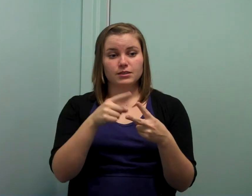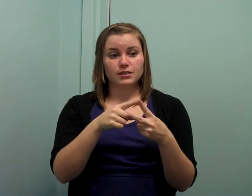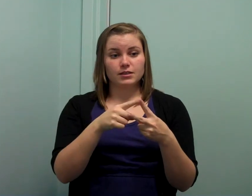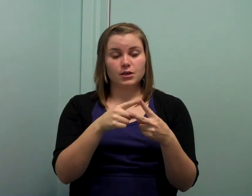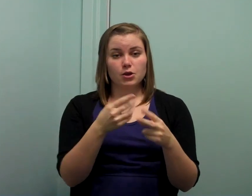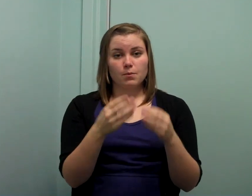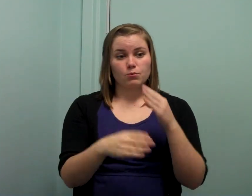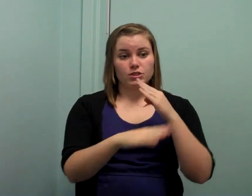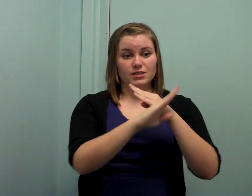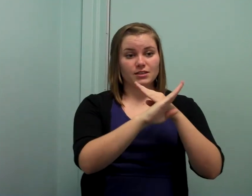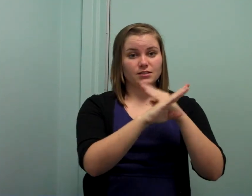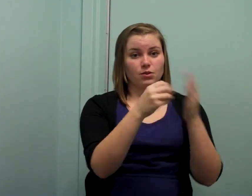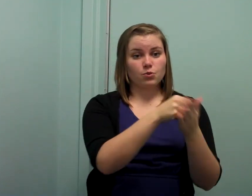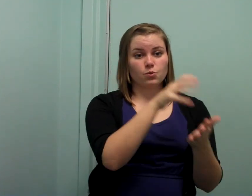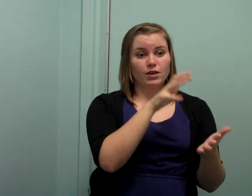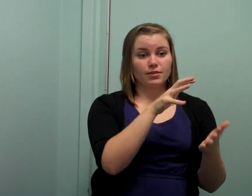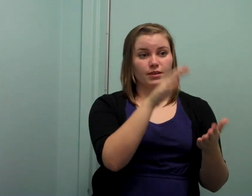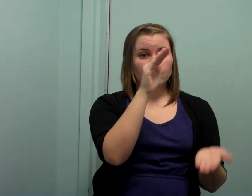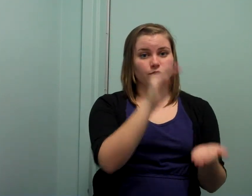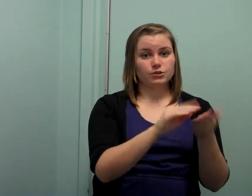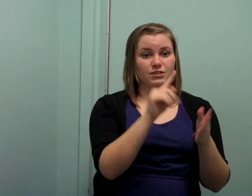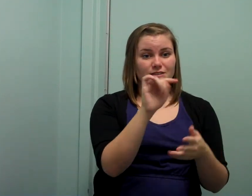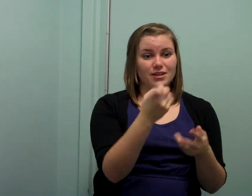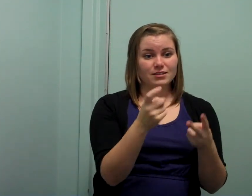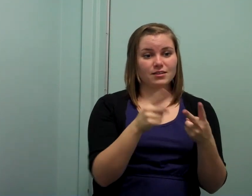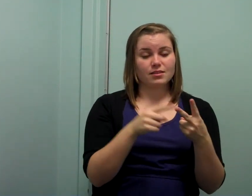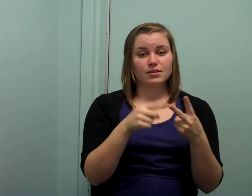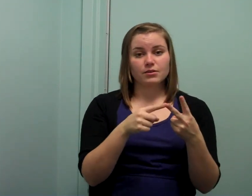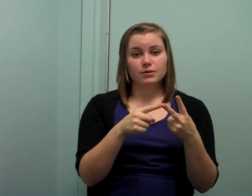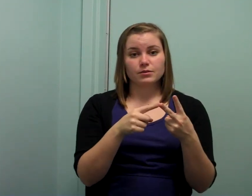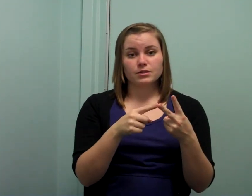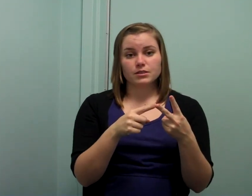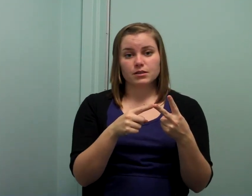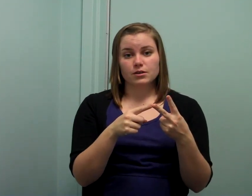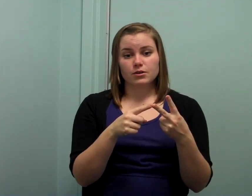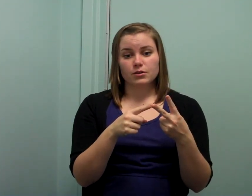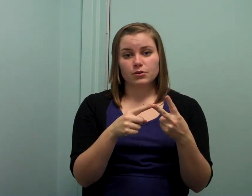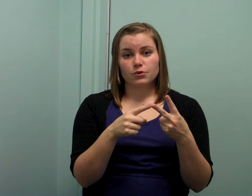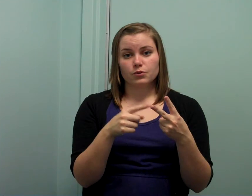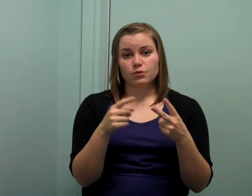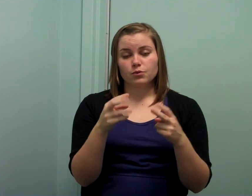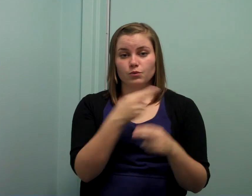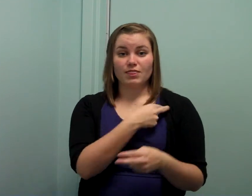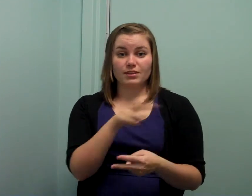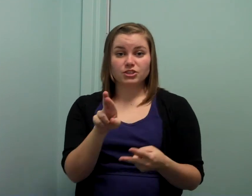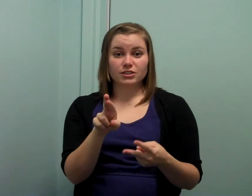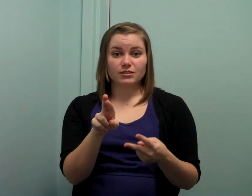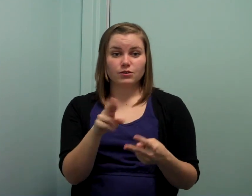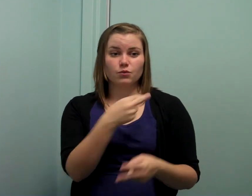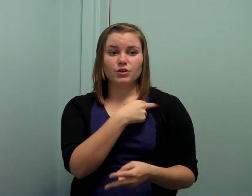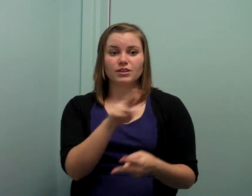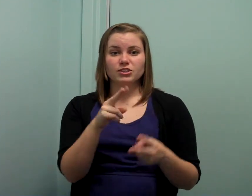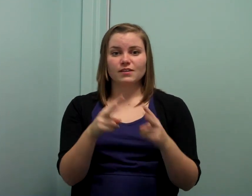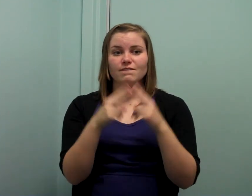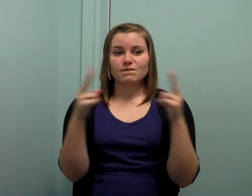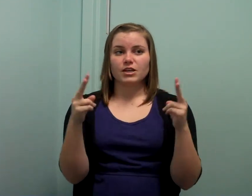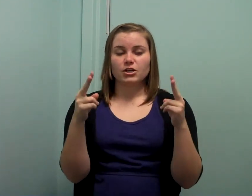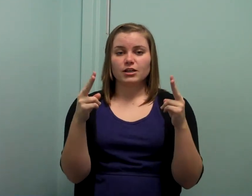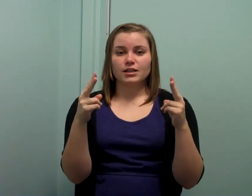taxes. The other was an appeal to religion. Religion has been a hot issue in this country, off and on. We've had